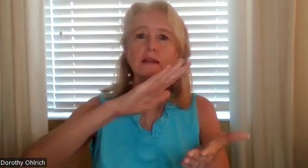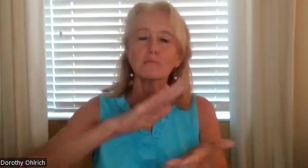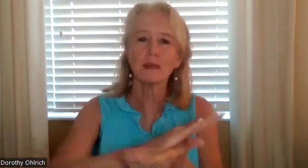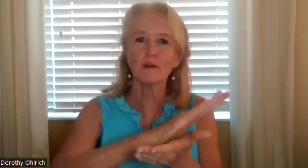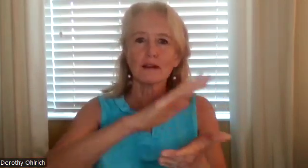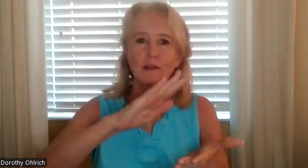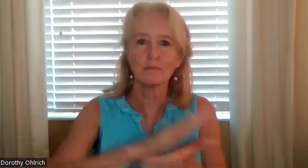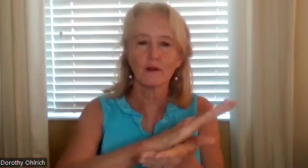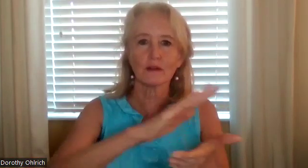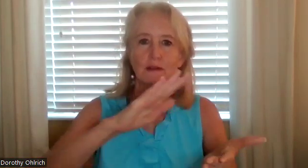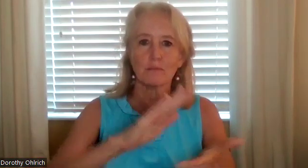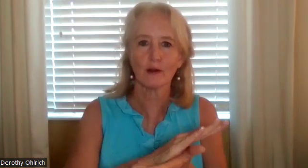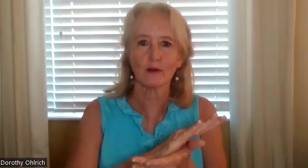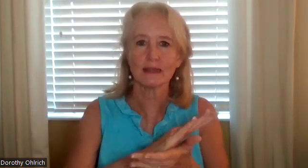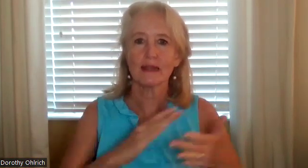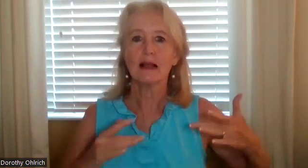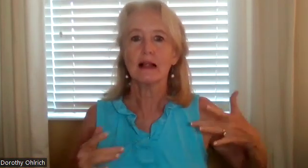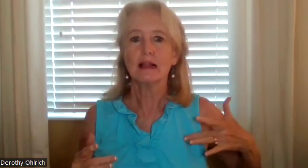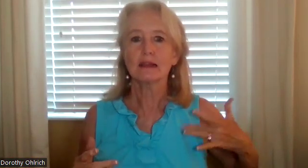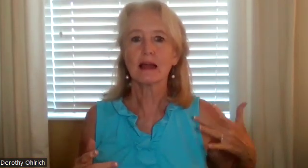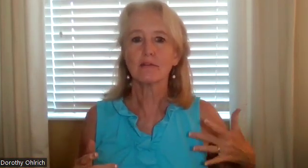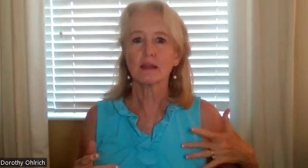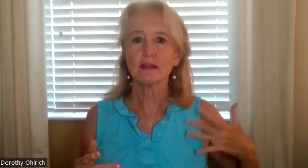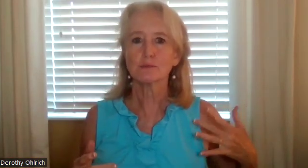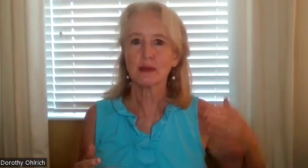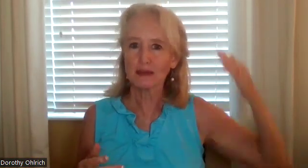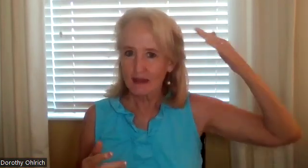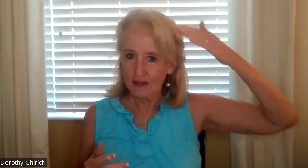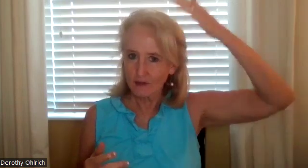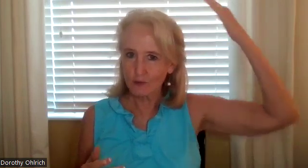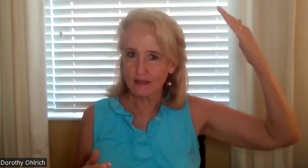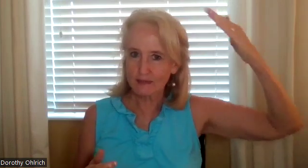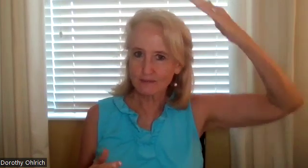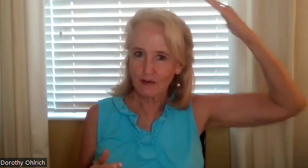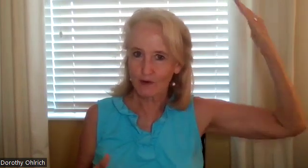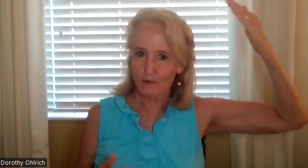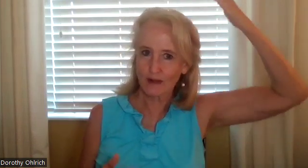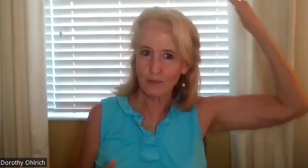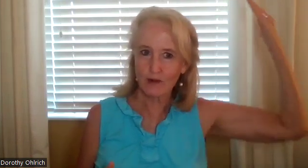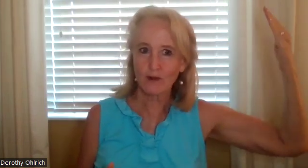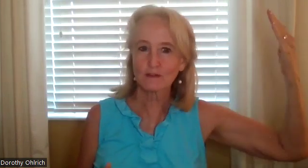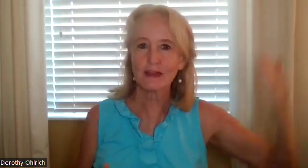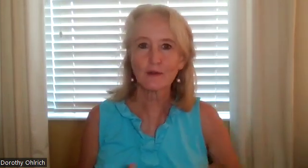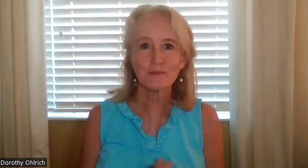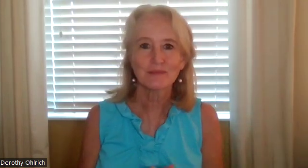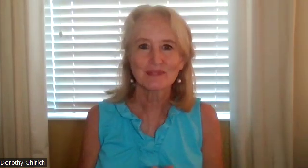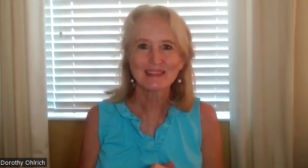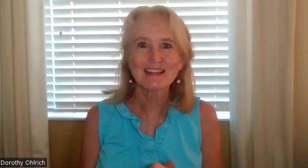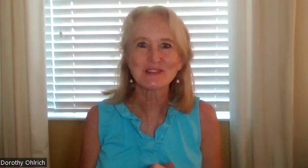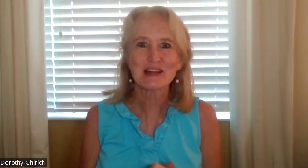Merrily, merrily, merrily, merrily, life is but a dream. Are you ready to put it all together? Let's try.